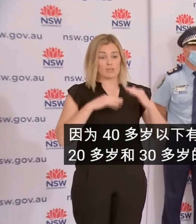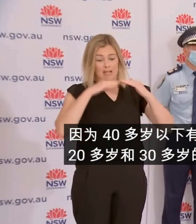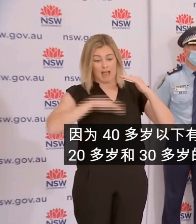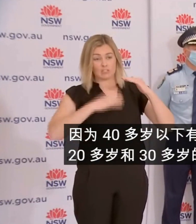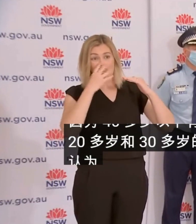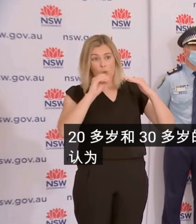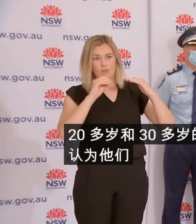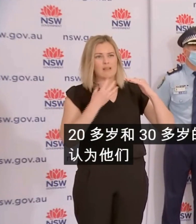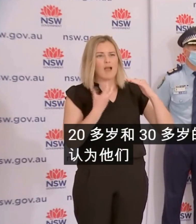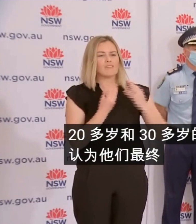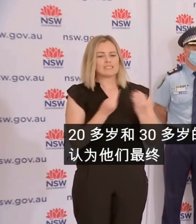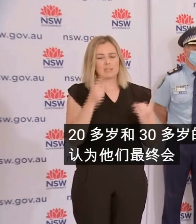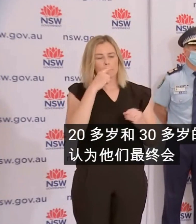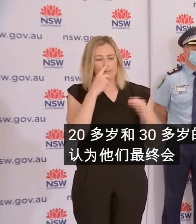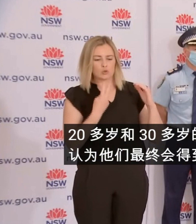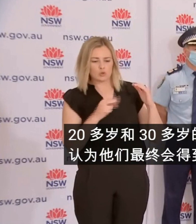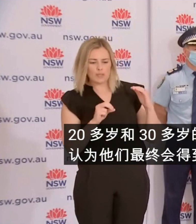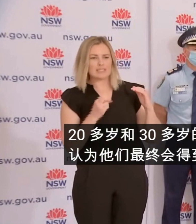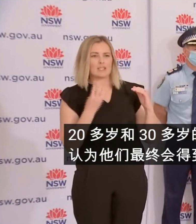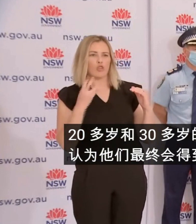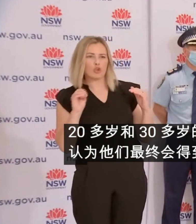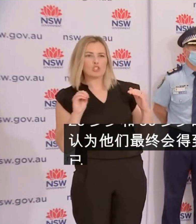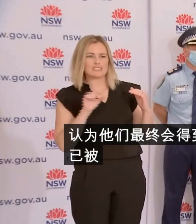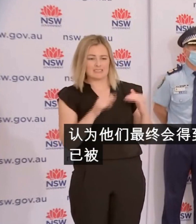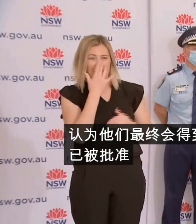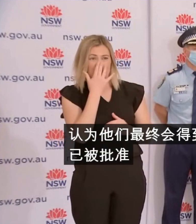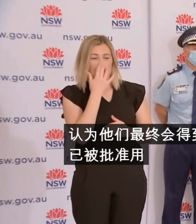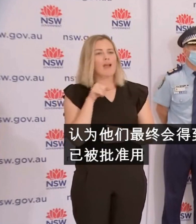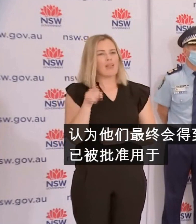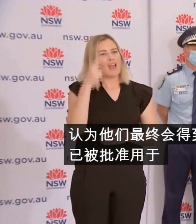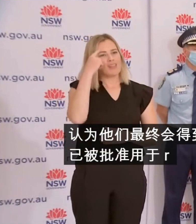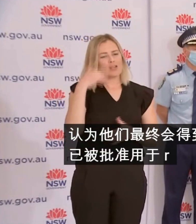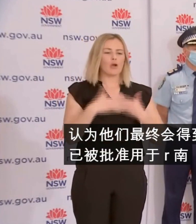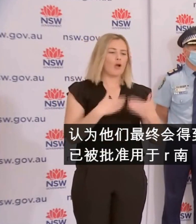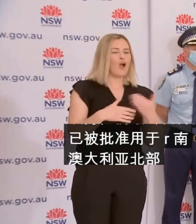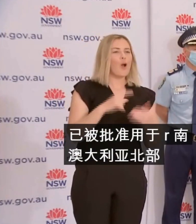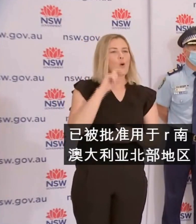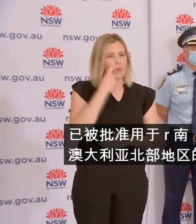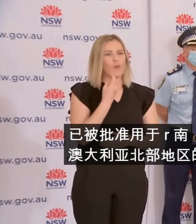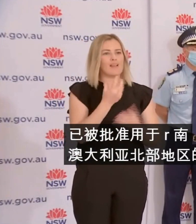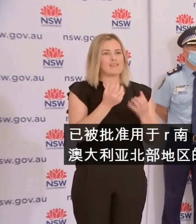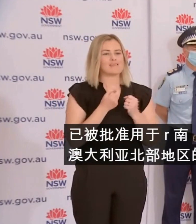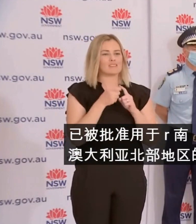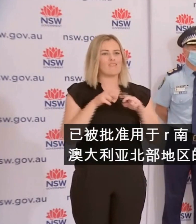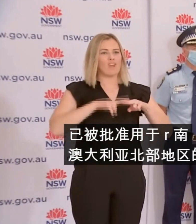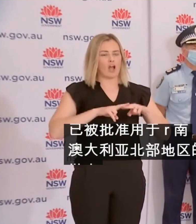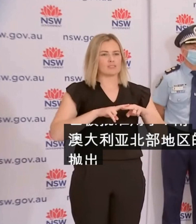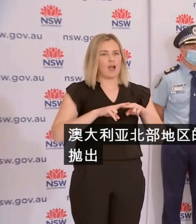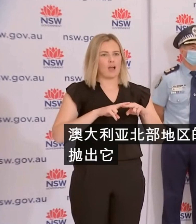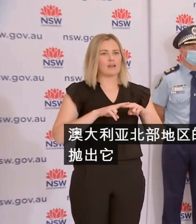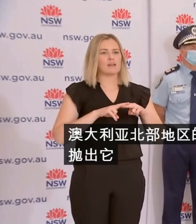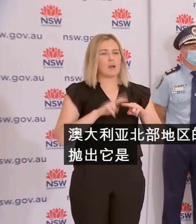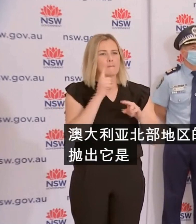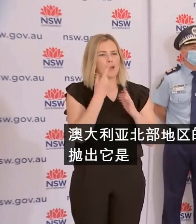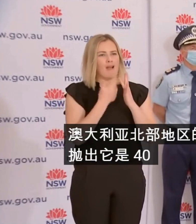30s who think they will eventually get Pfizer. It has been approved for under 40s in South Australia, Northern Territory, WA, they're